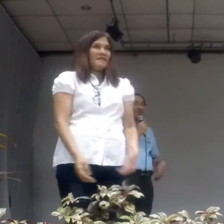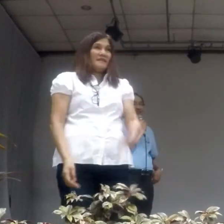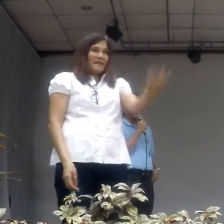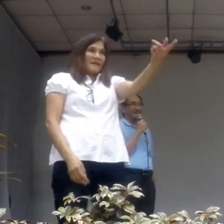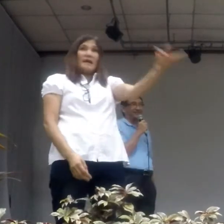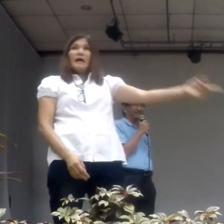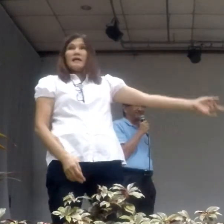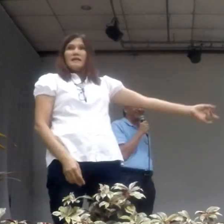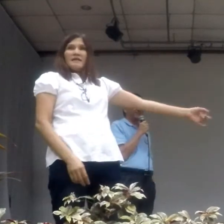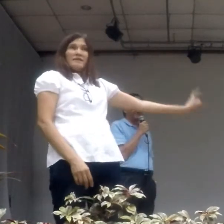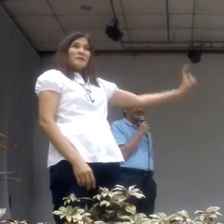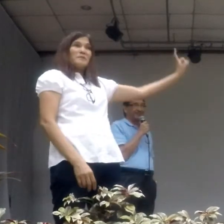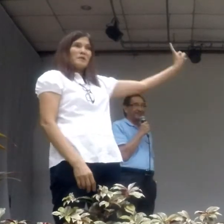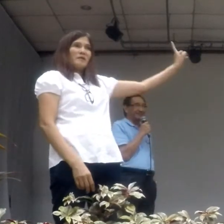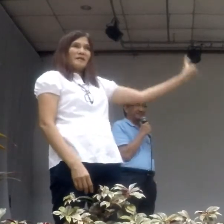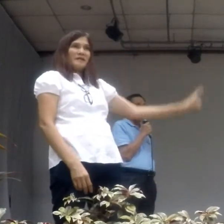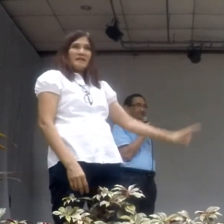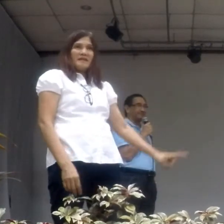stage.